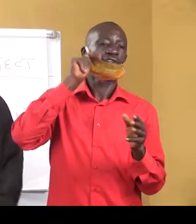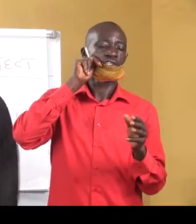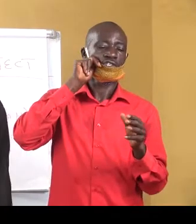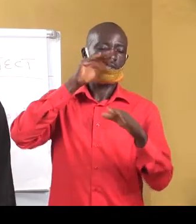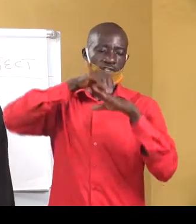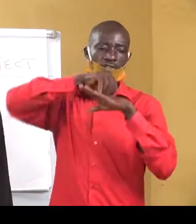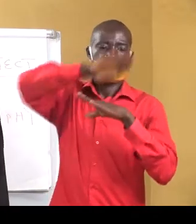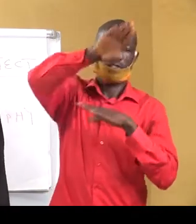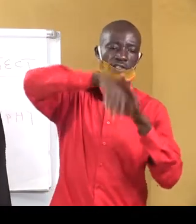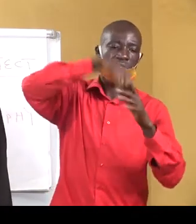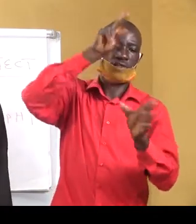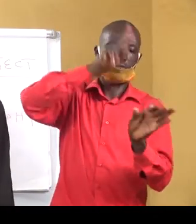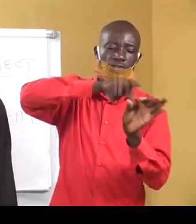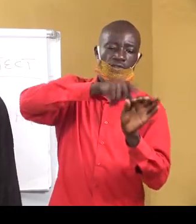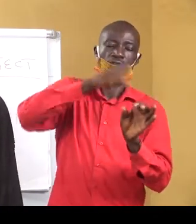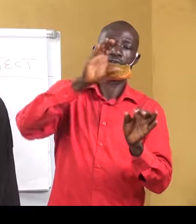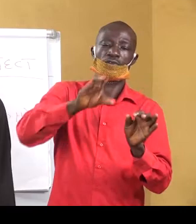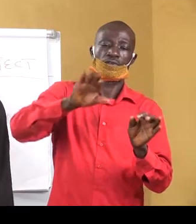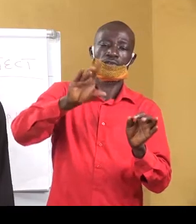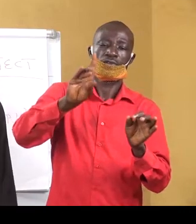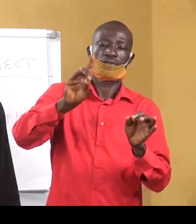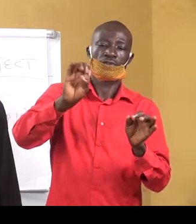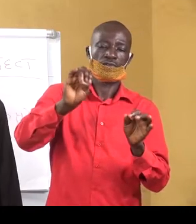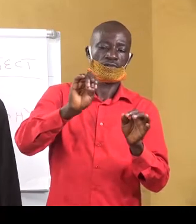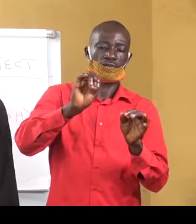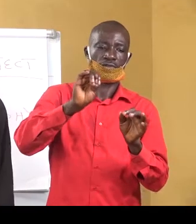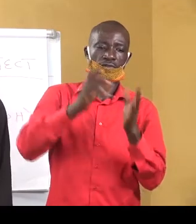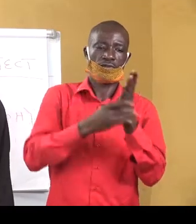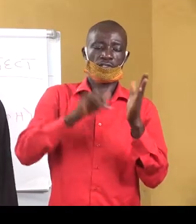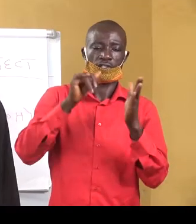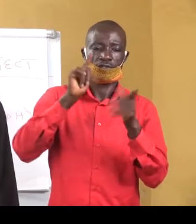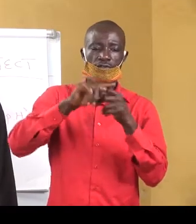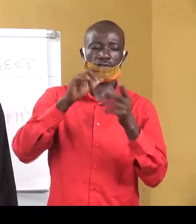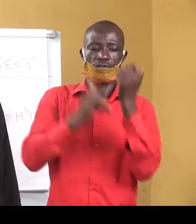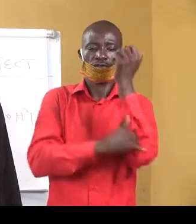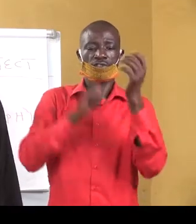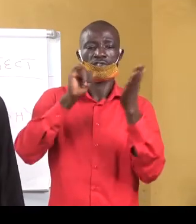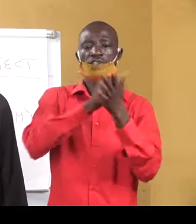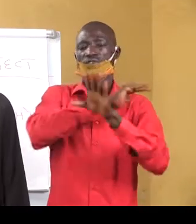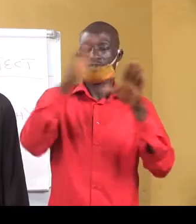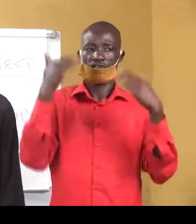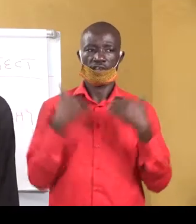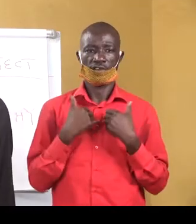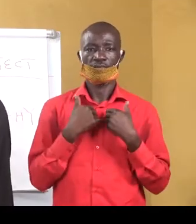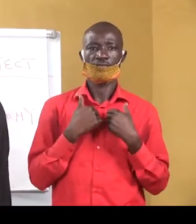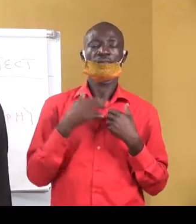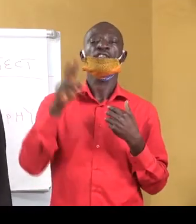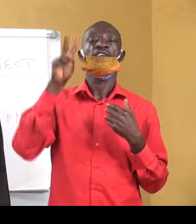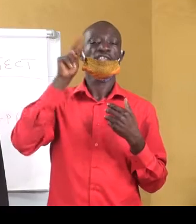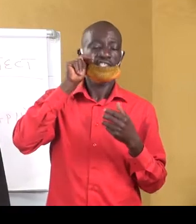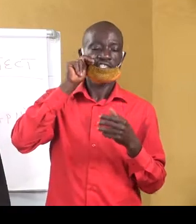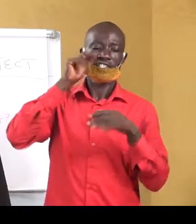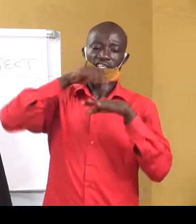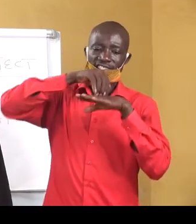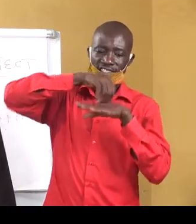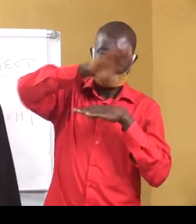crude oil to countries that do not have. Nigerian export crude oil to